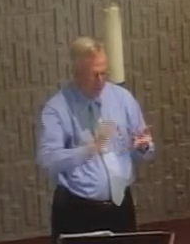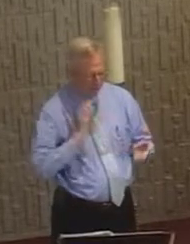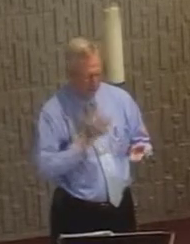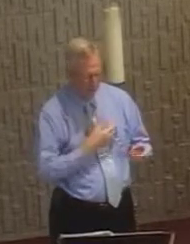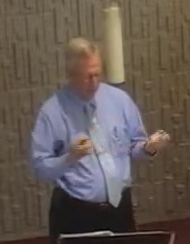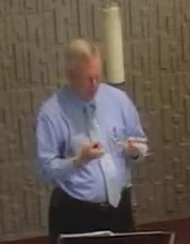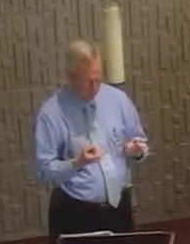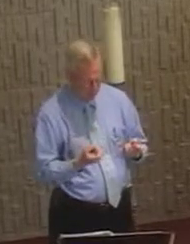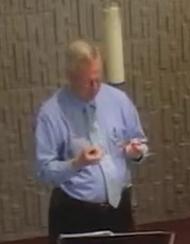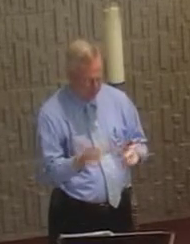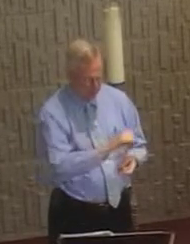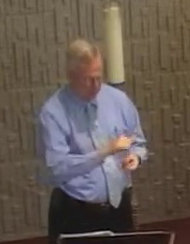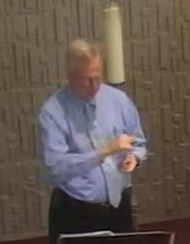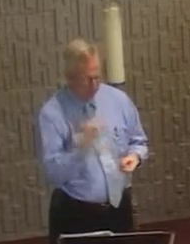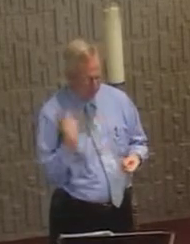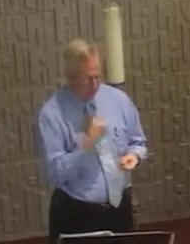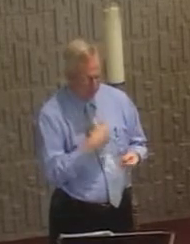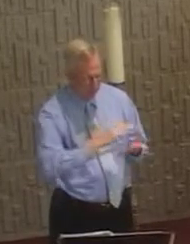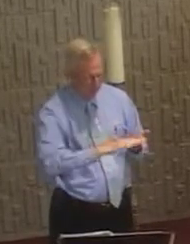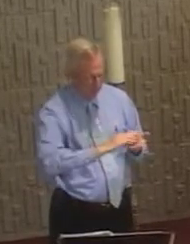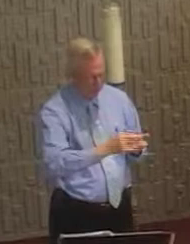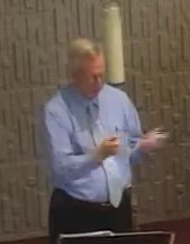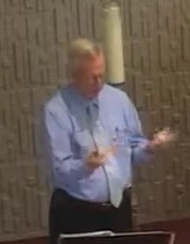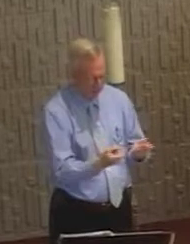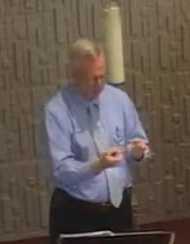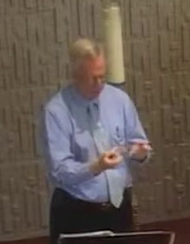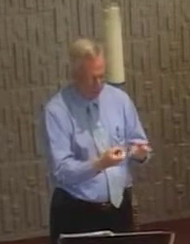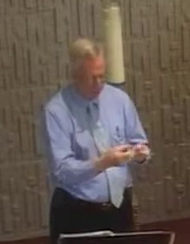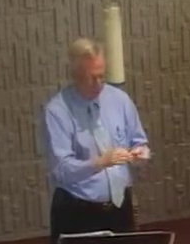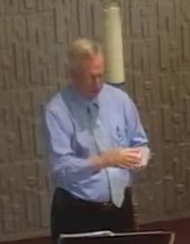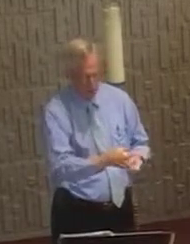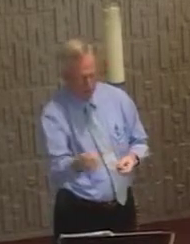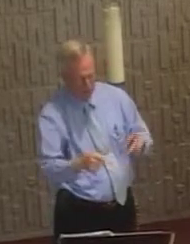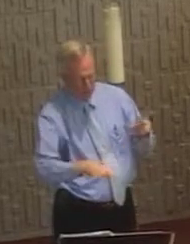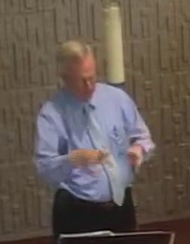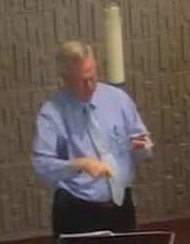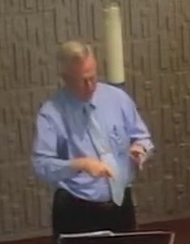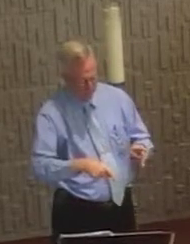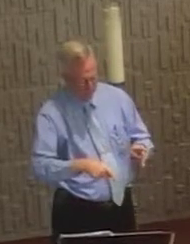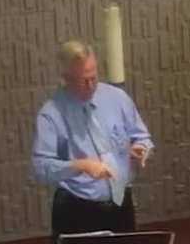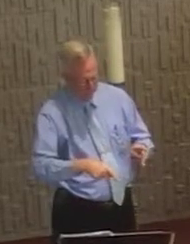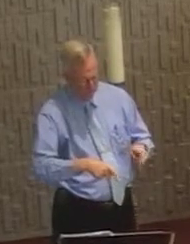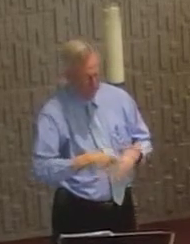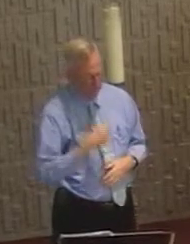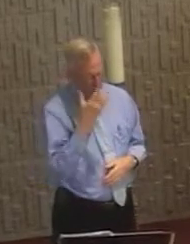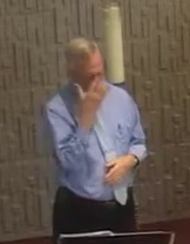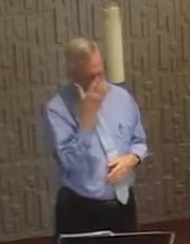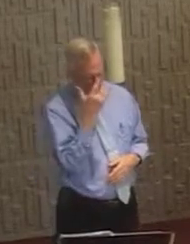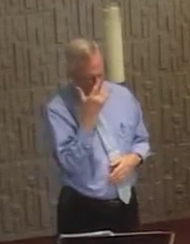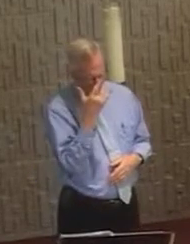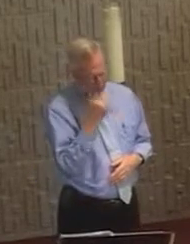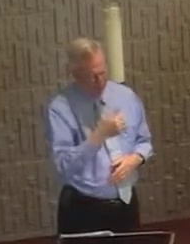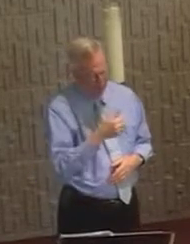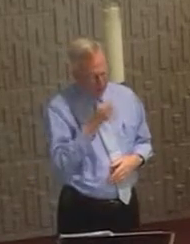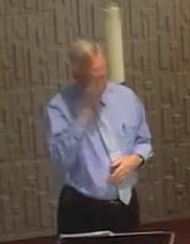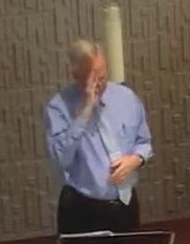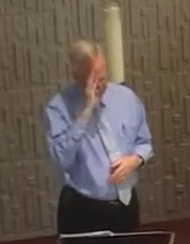the trespasses of others. Why does God ask us to pray that